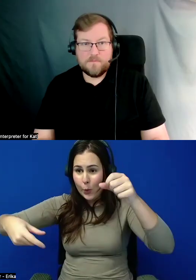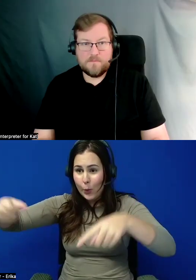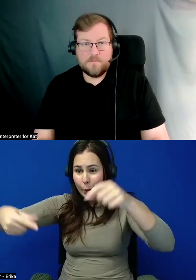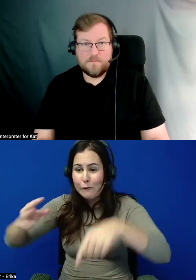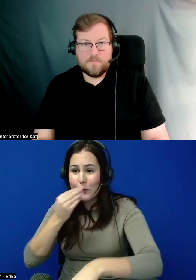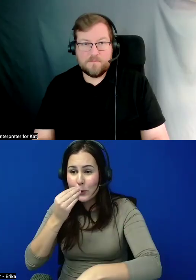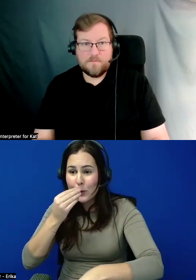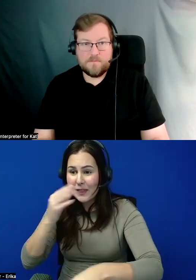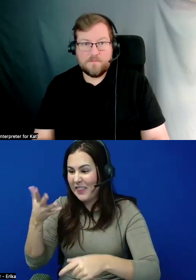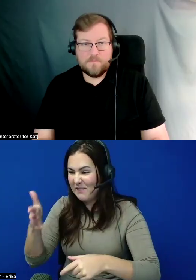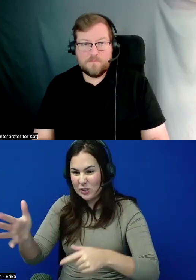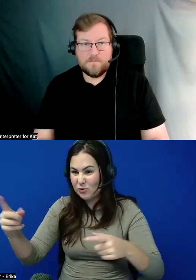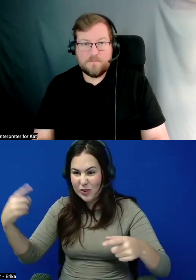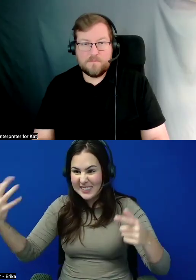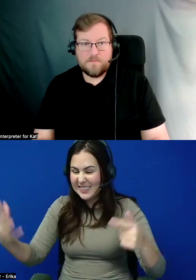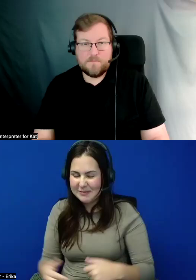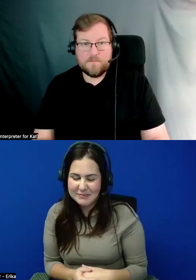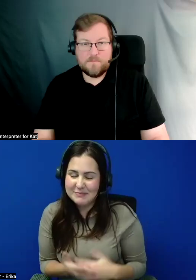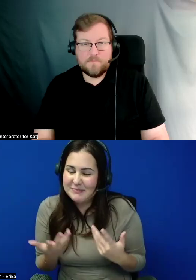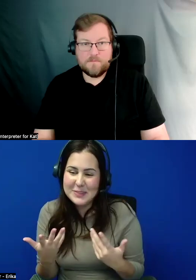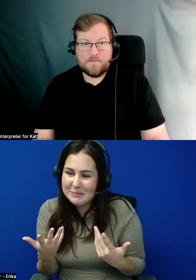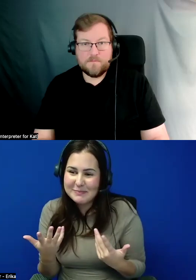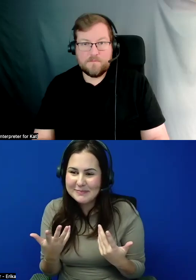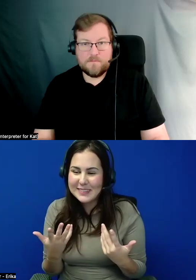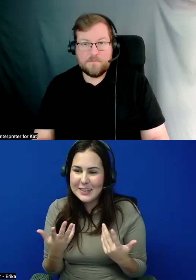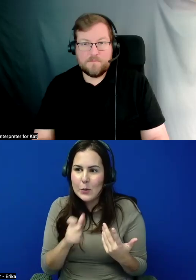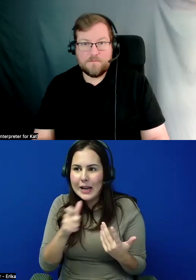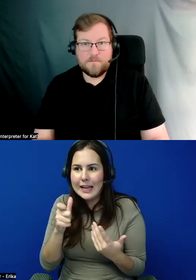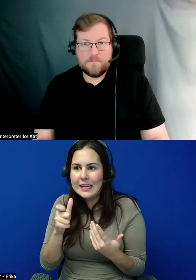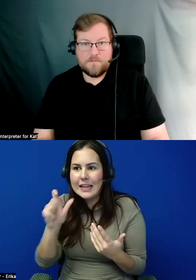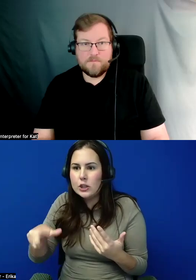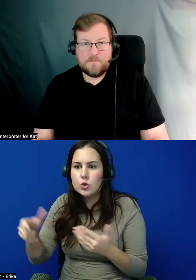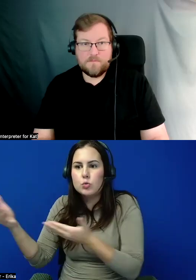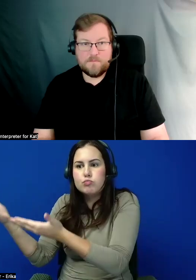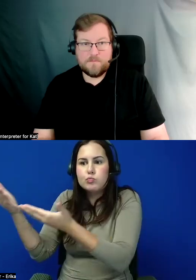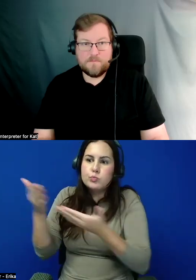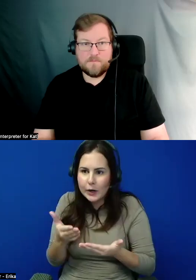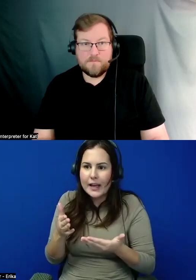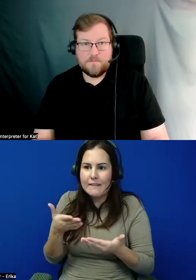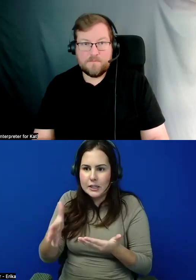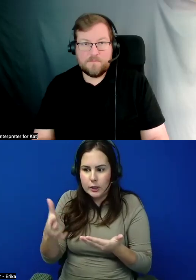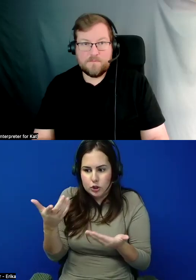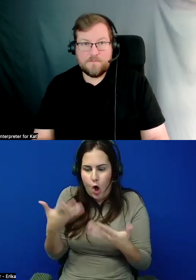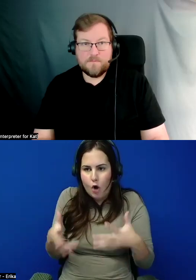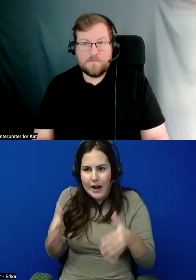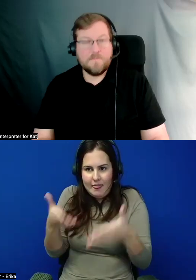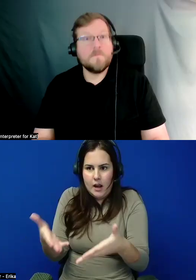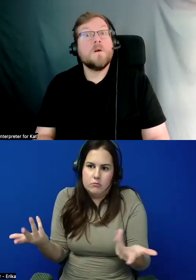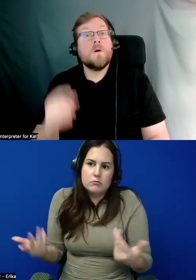went crazy. Um, so we didn't have to bring them in; they were just there. Yeah, definitely. When I thought about